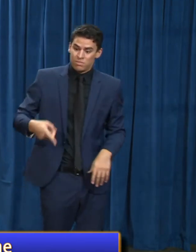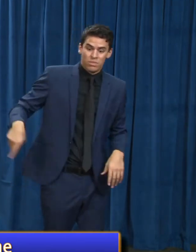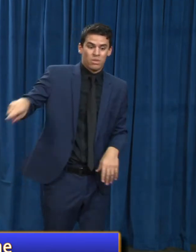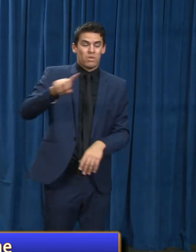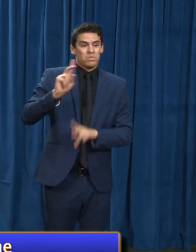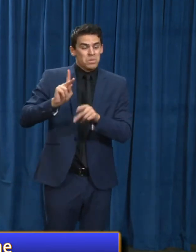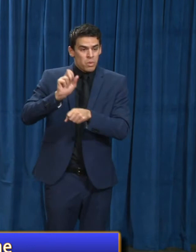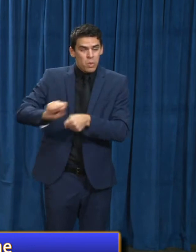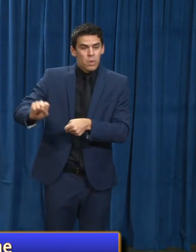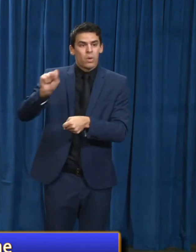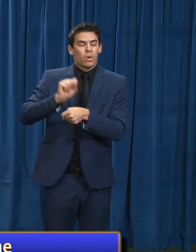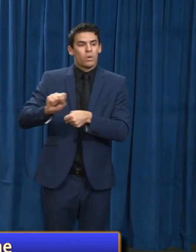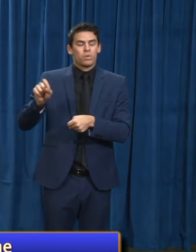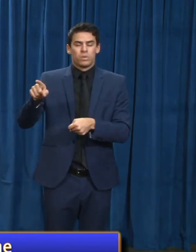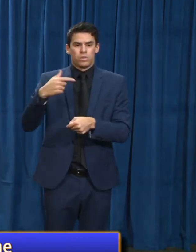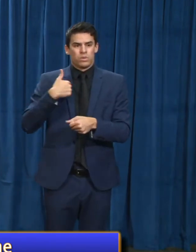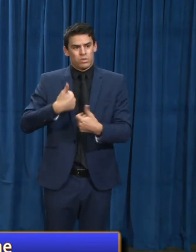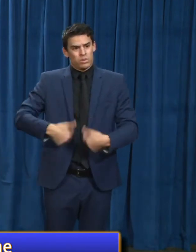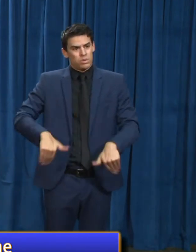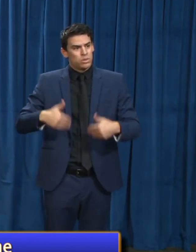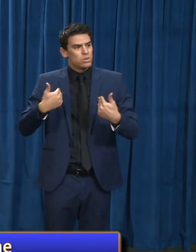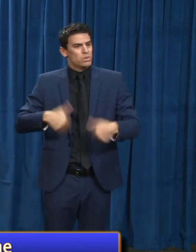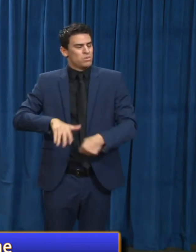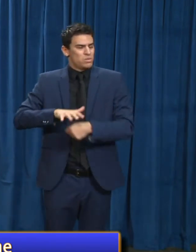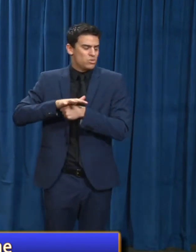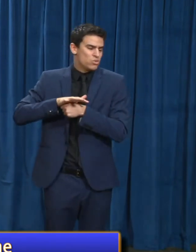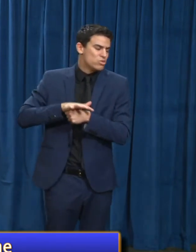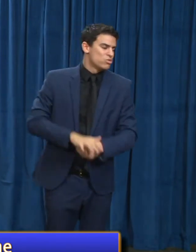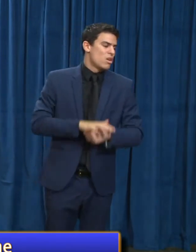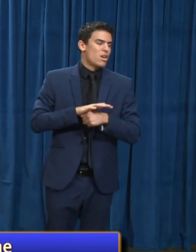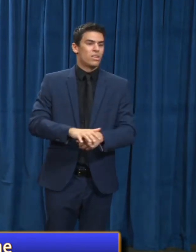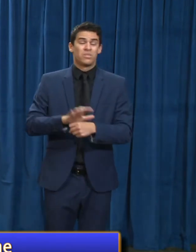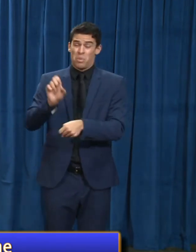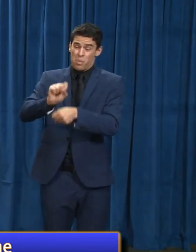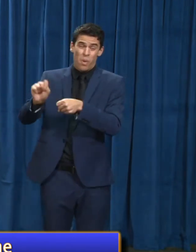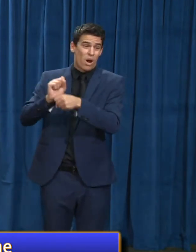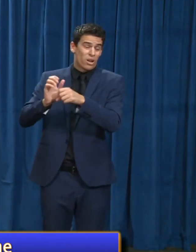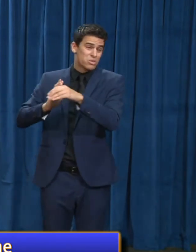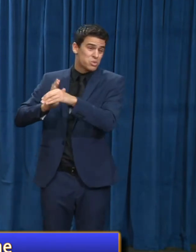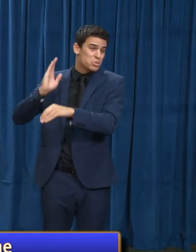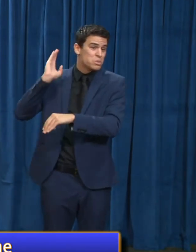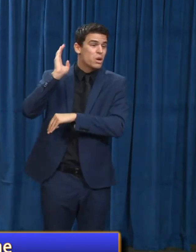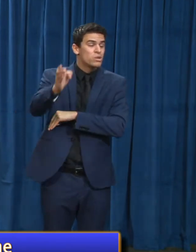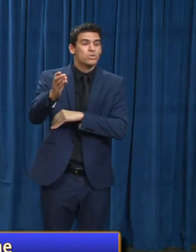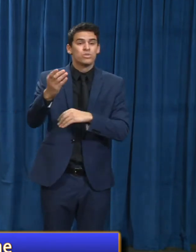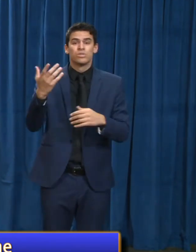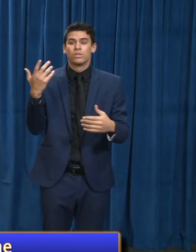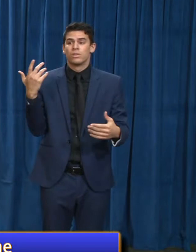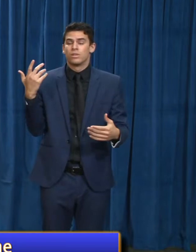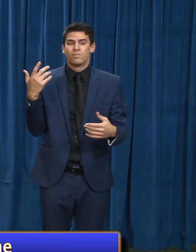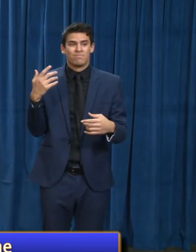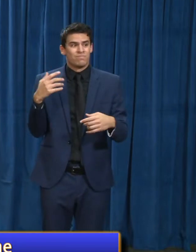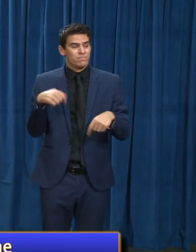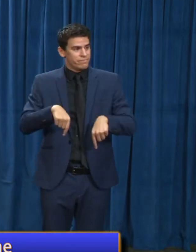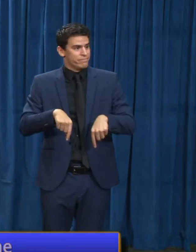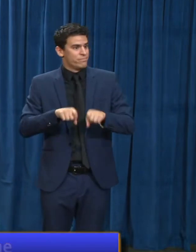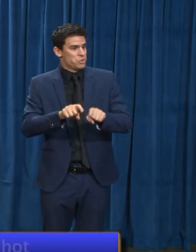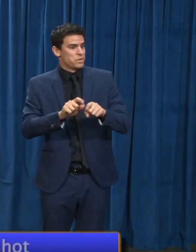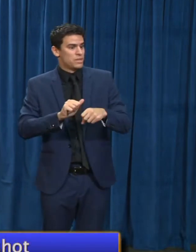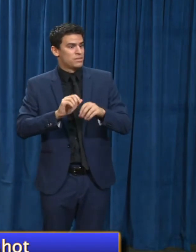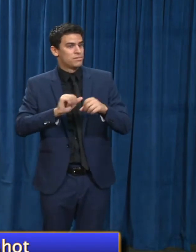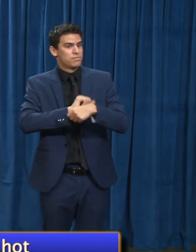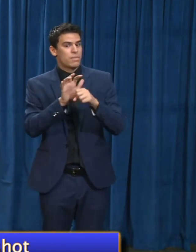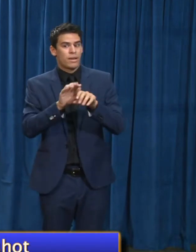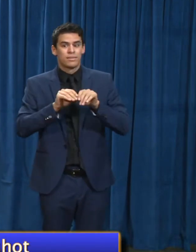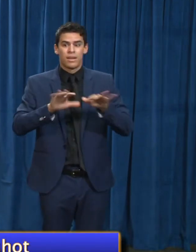chronically stressed, overworked during this pandemic, and